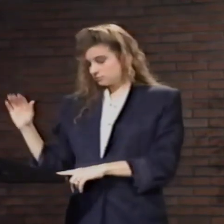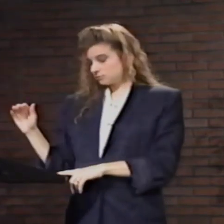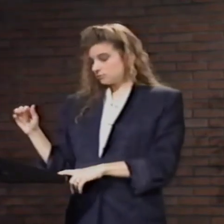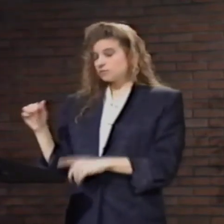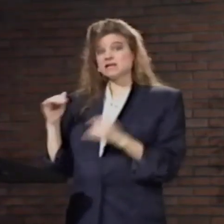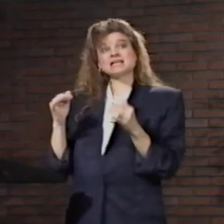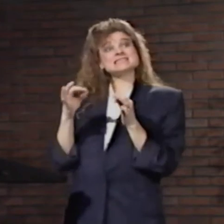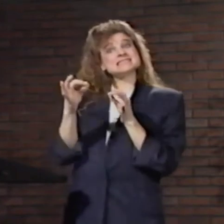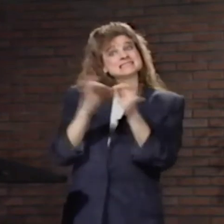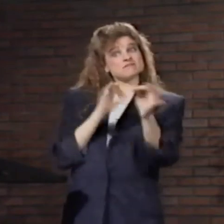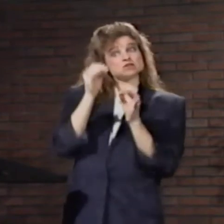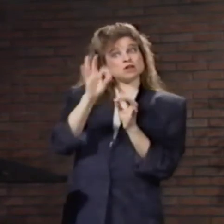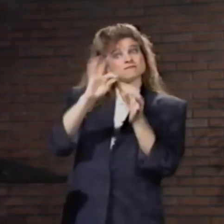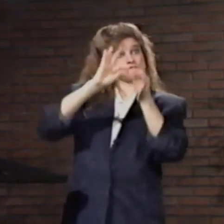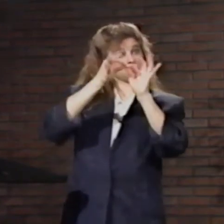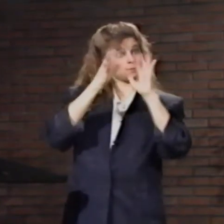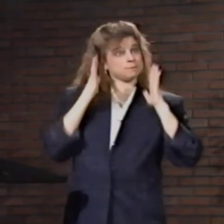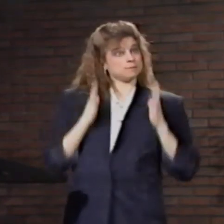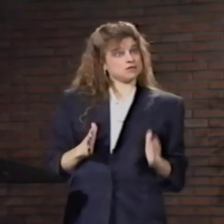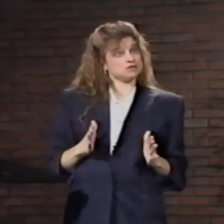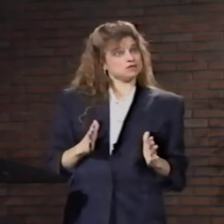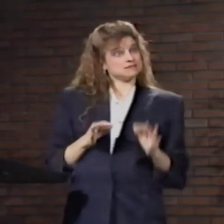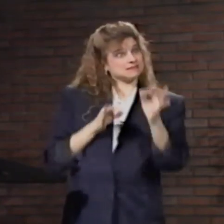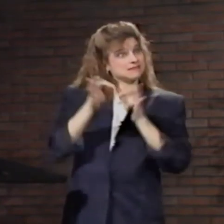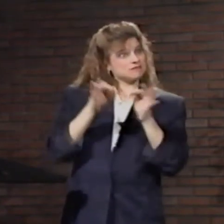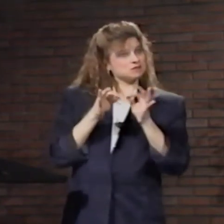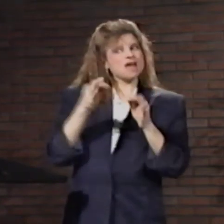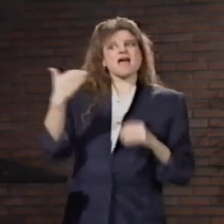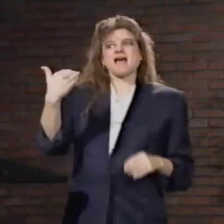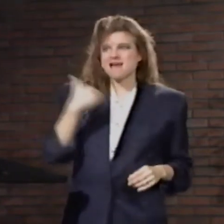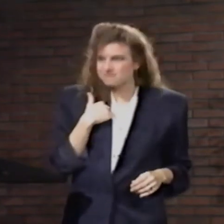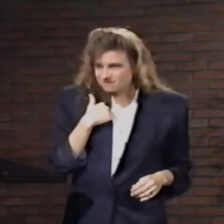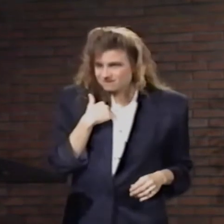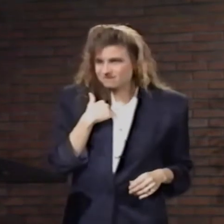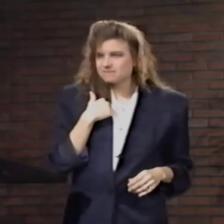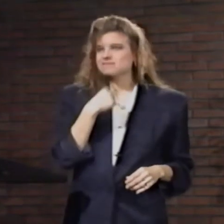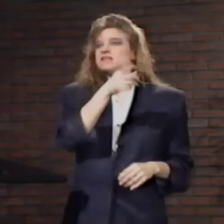So I already said regulations and enforcements are through the DOJ.